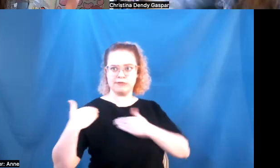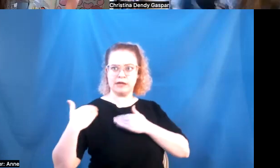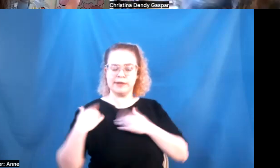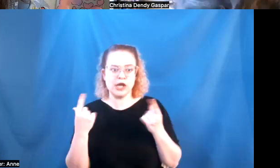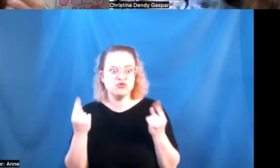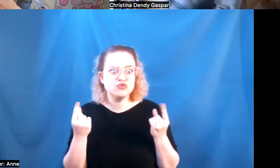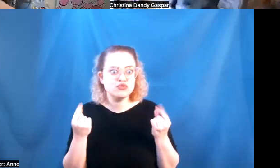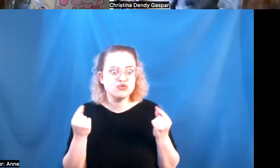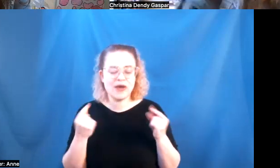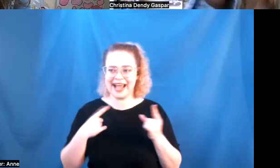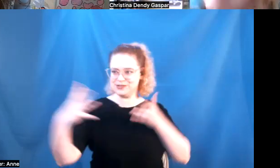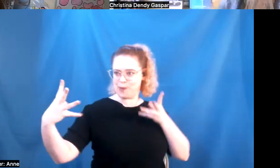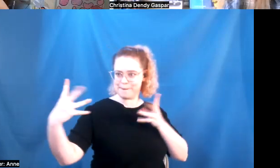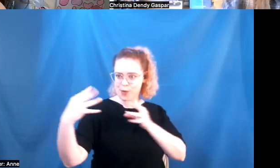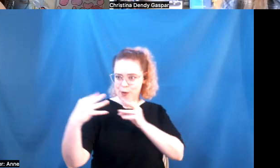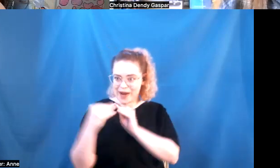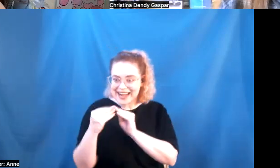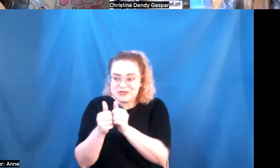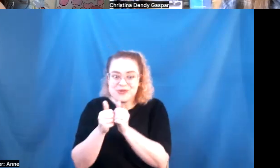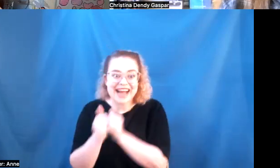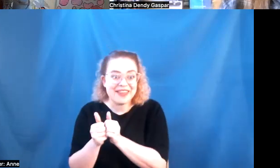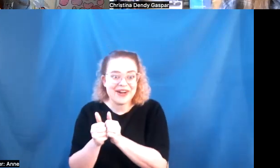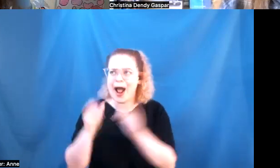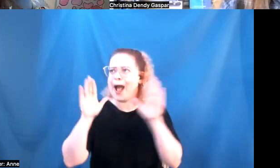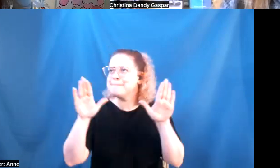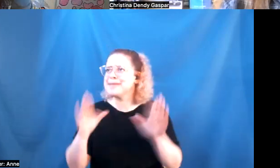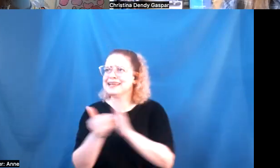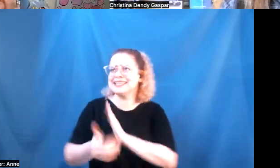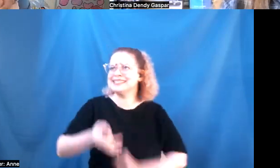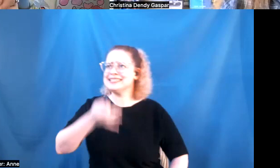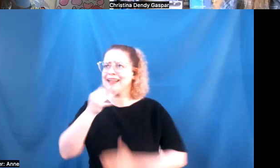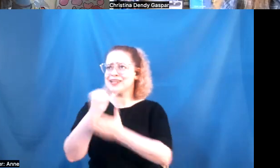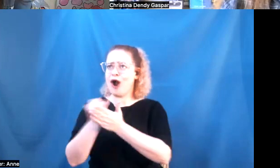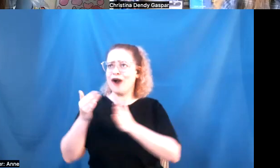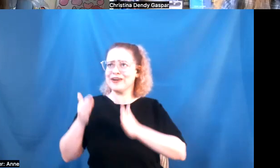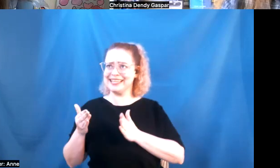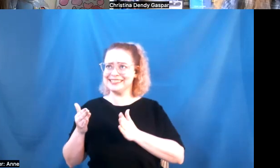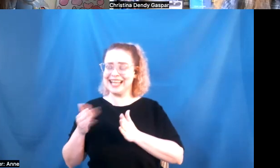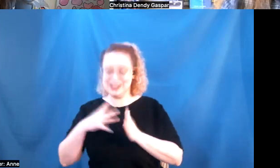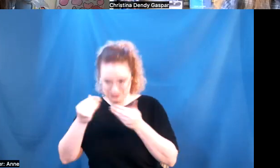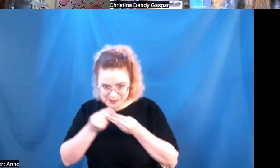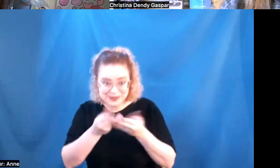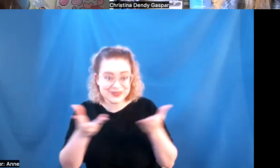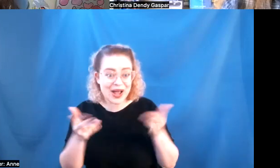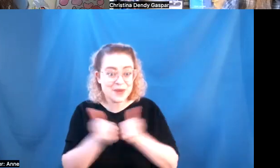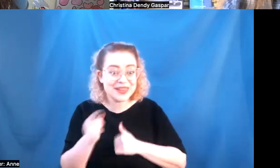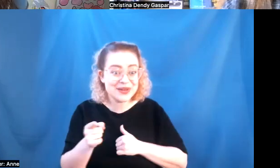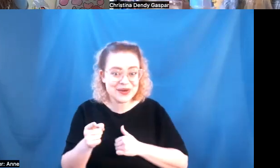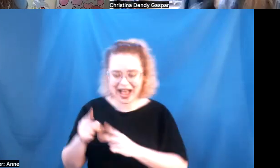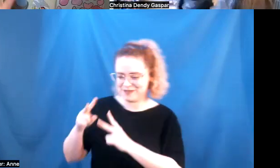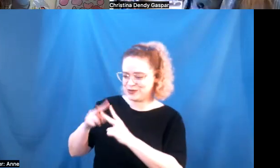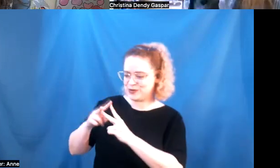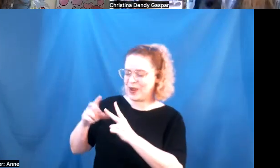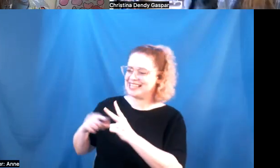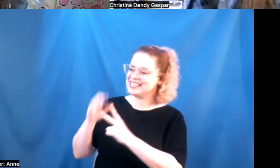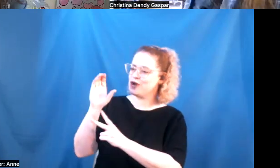books. I would also like to introduce you to two special people here today. One is Christina Dendy.